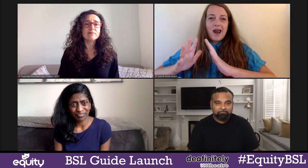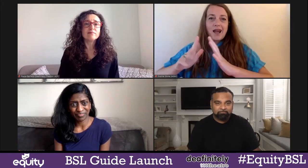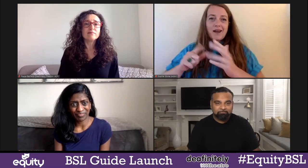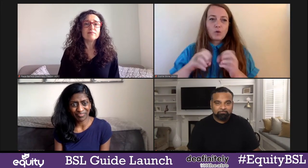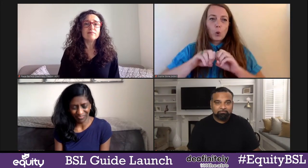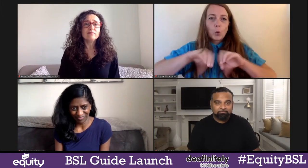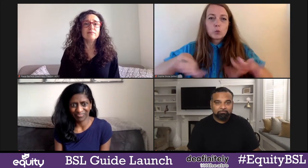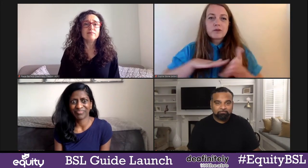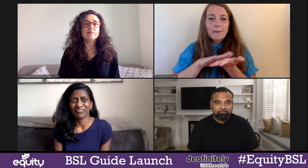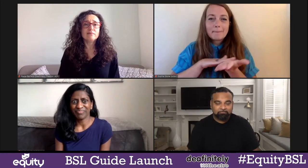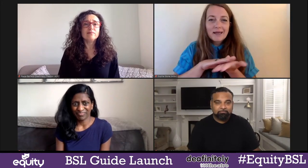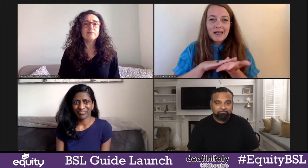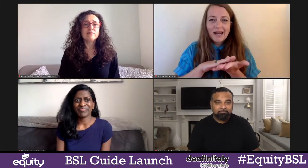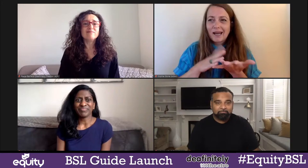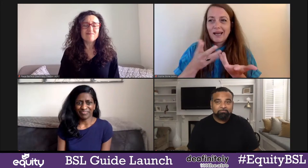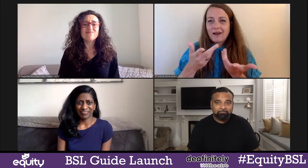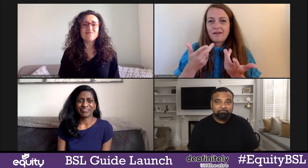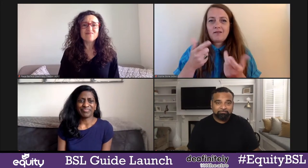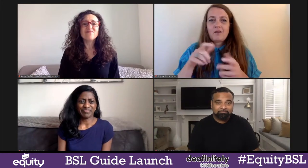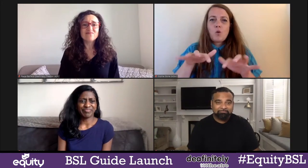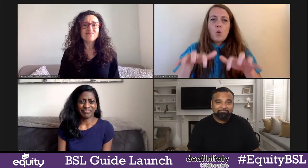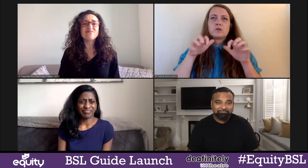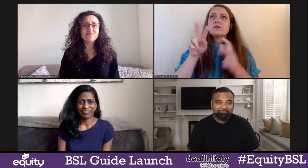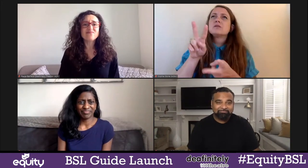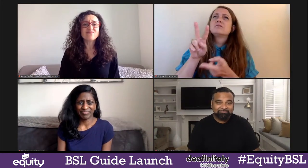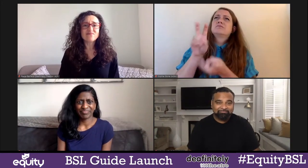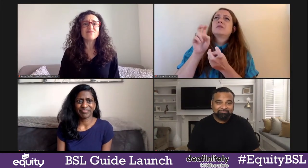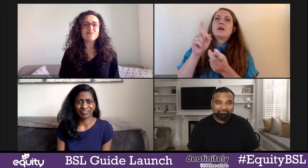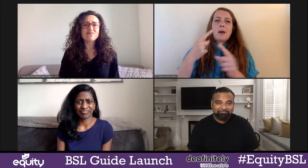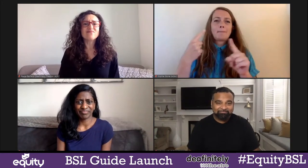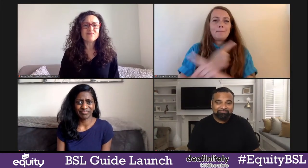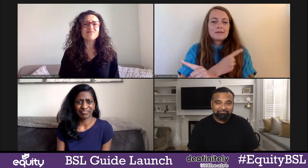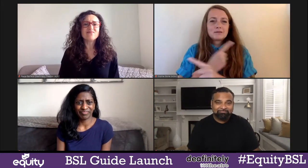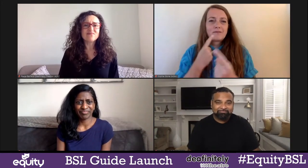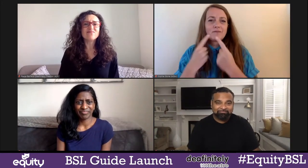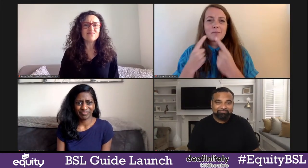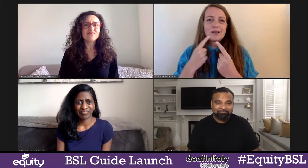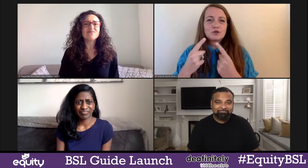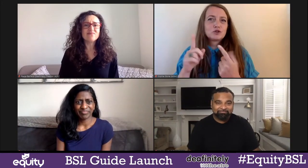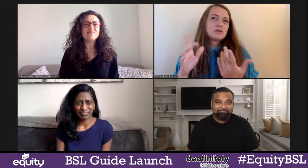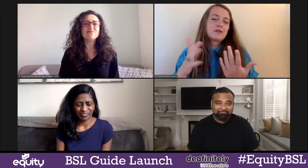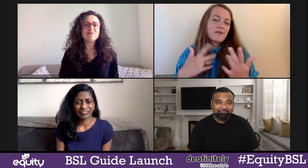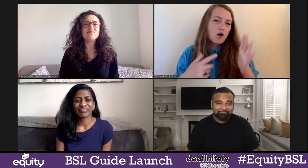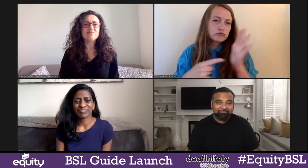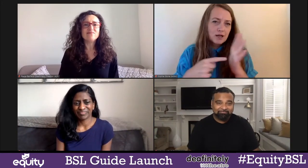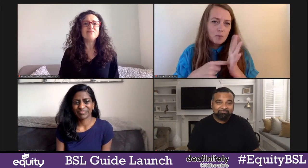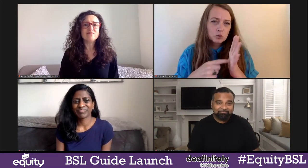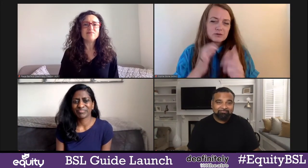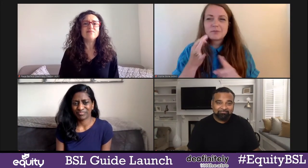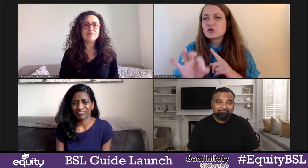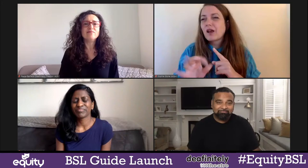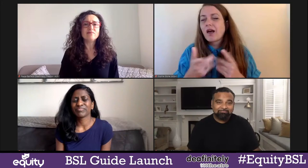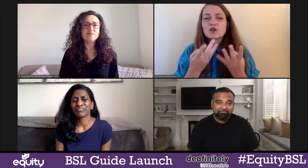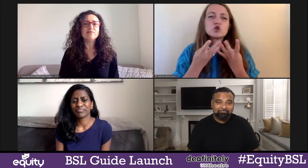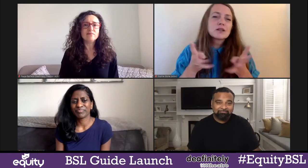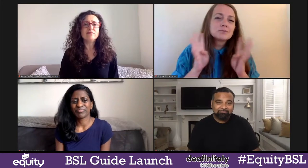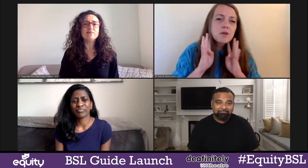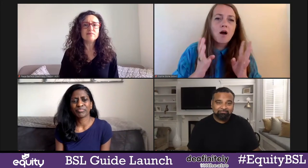to be incorporated within that BSL translation, otherwise you lose the sense of the story and audiences will miss out